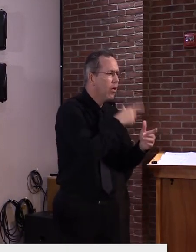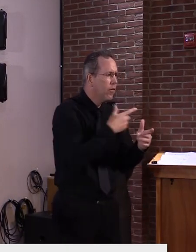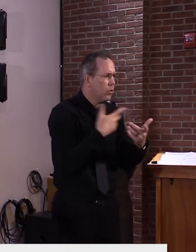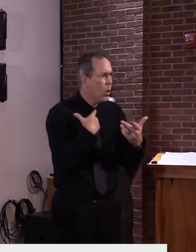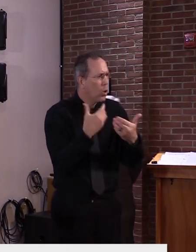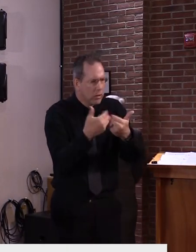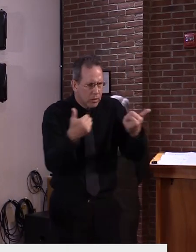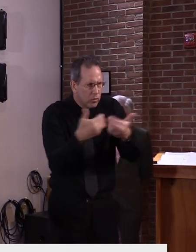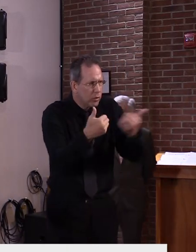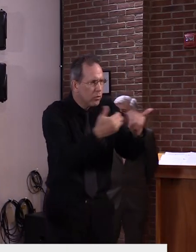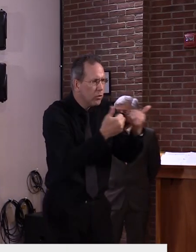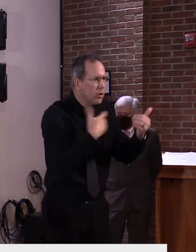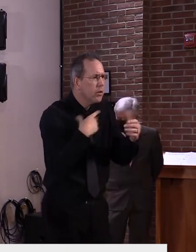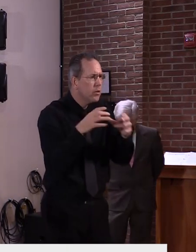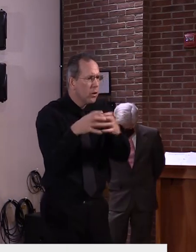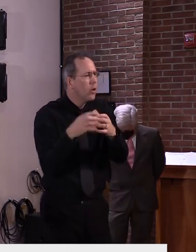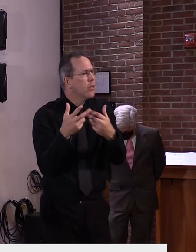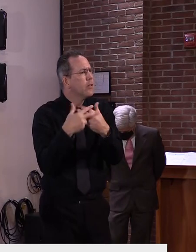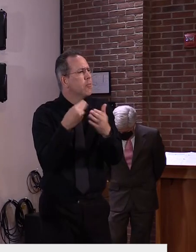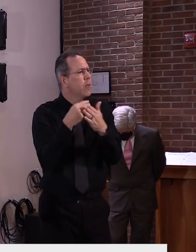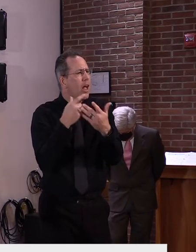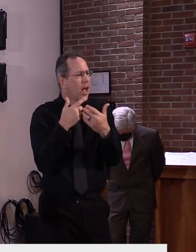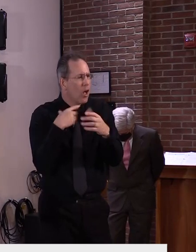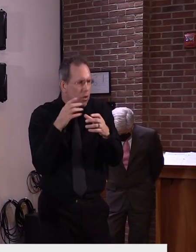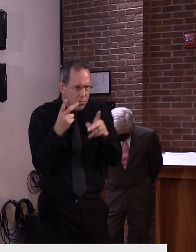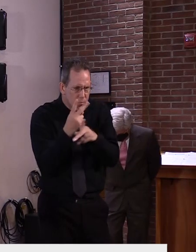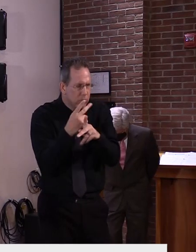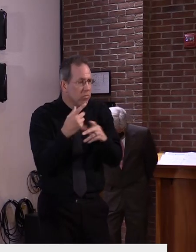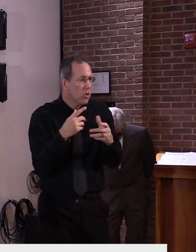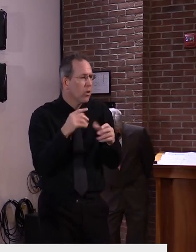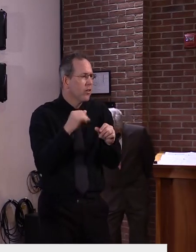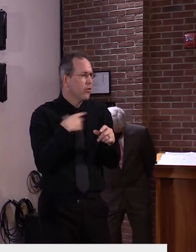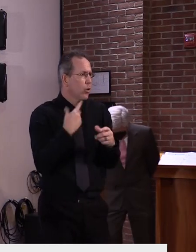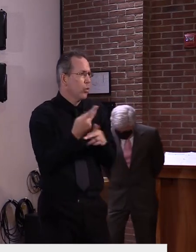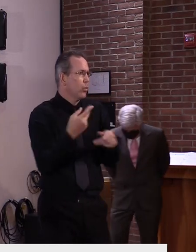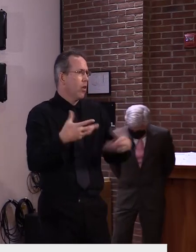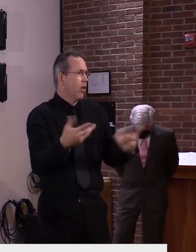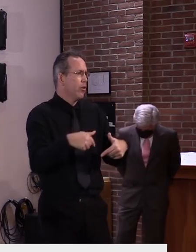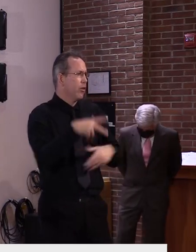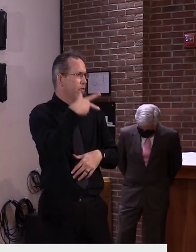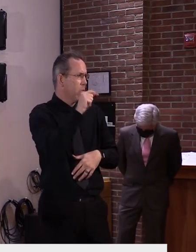suddenly been in the newspaper since yesterday when it occurred.